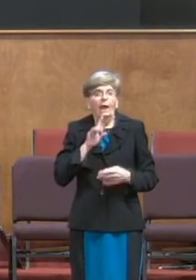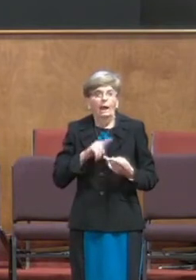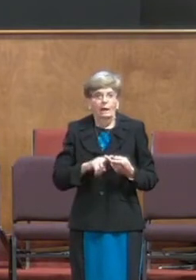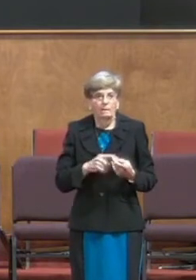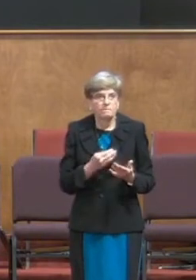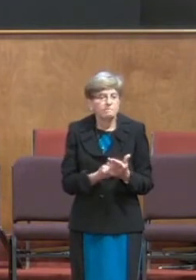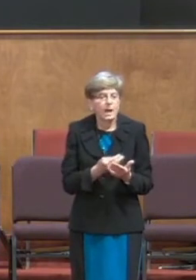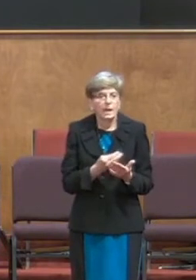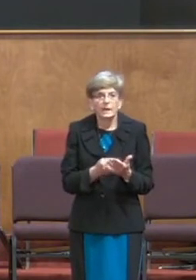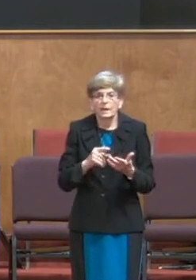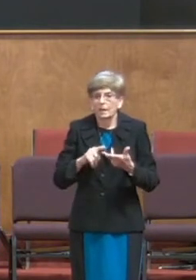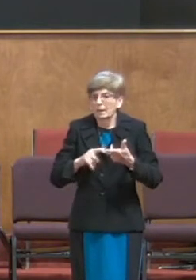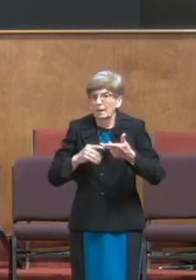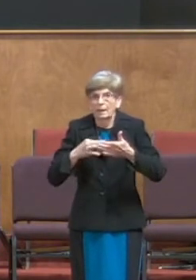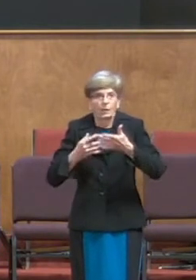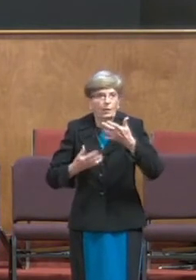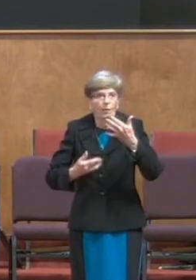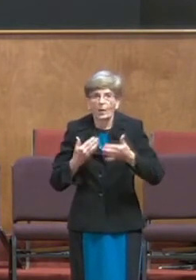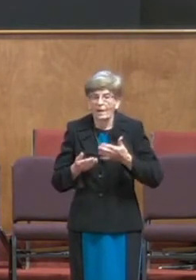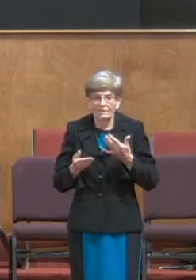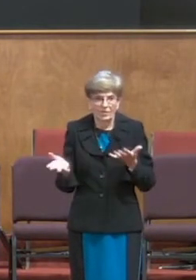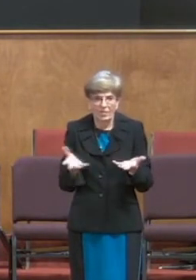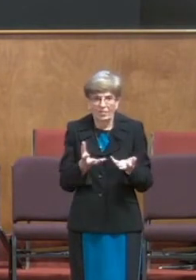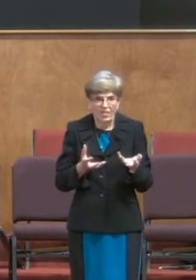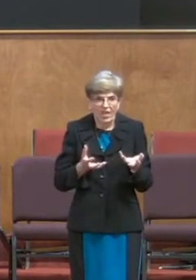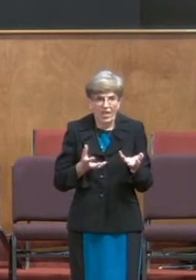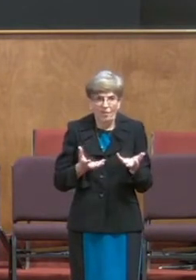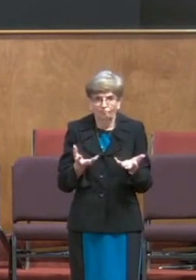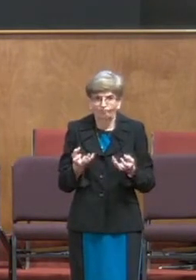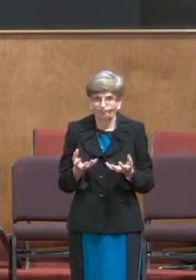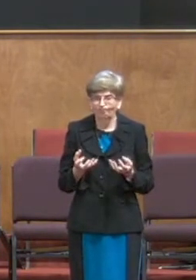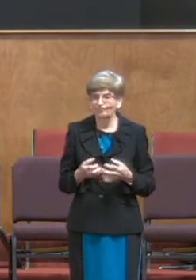money or whatever it happens to be.